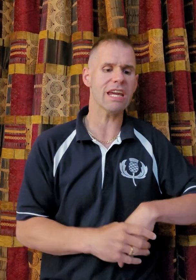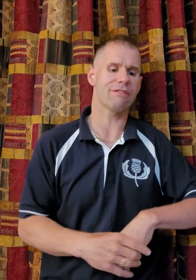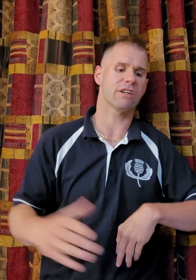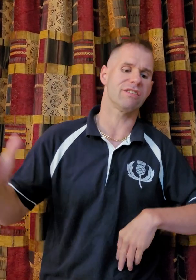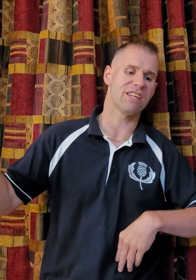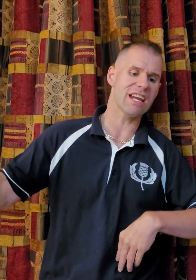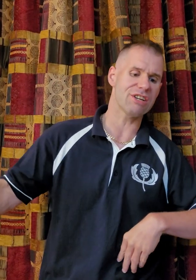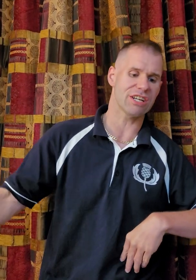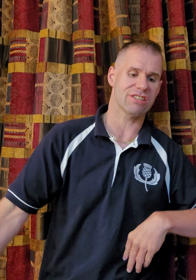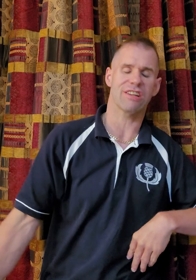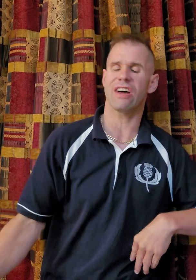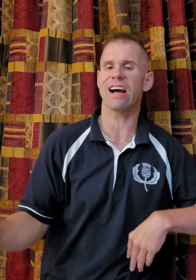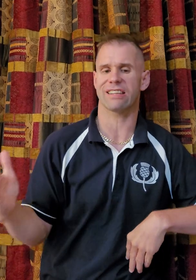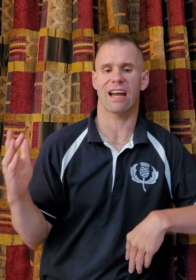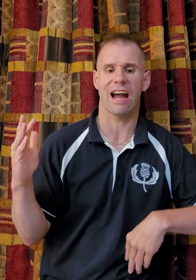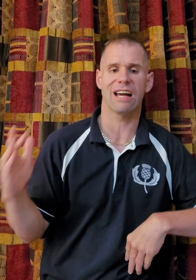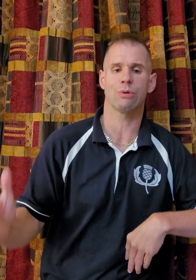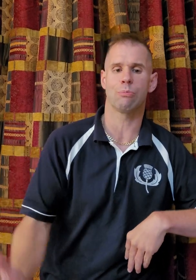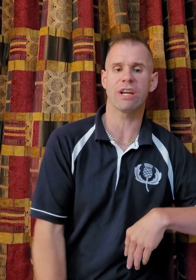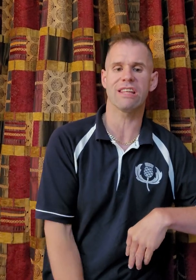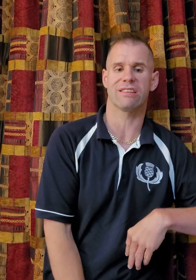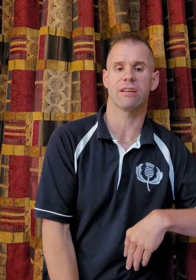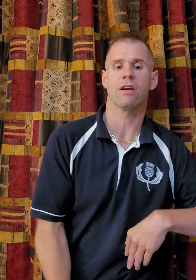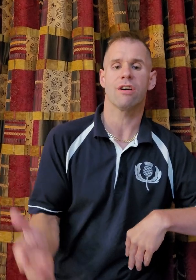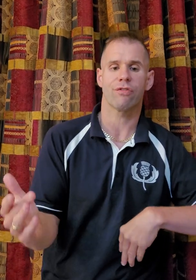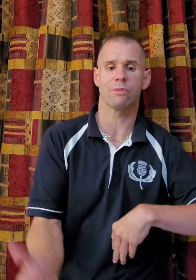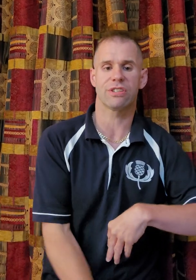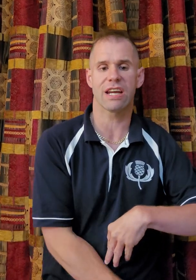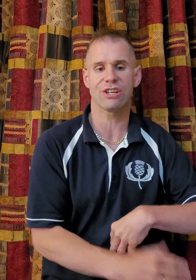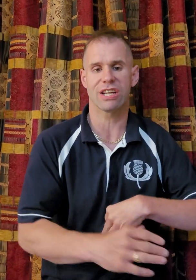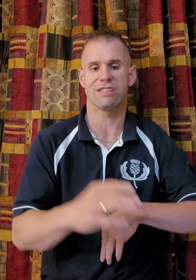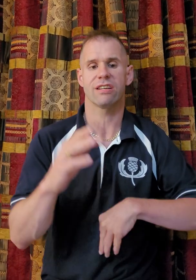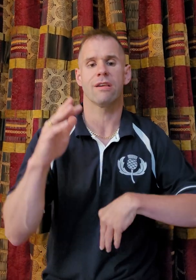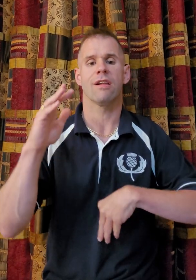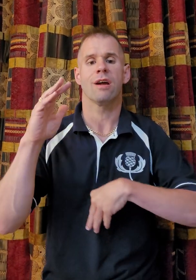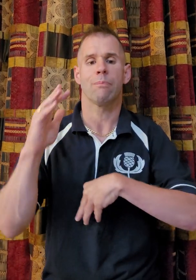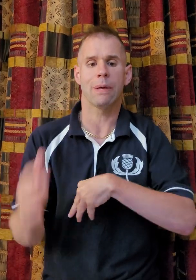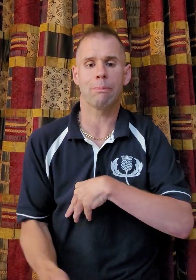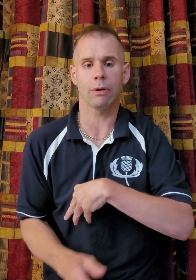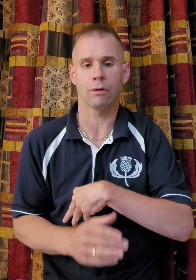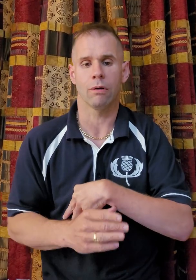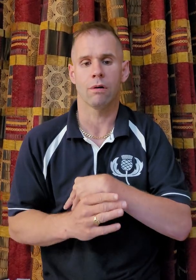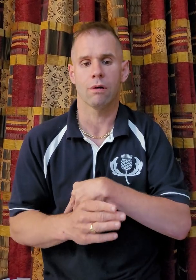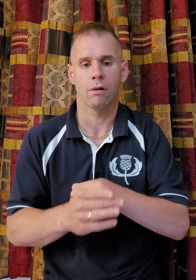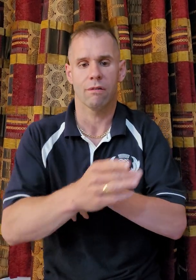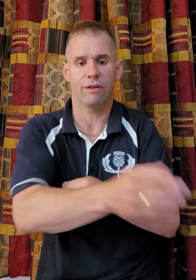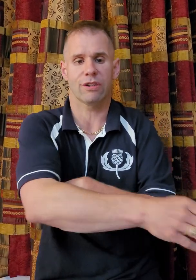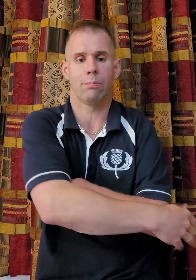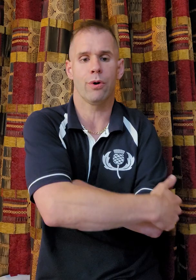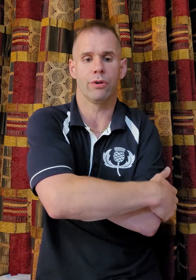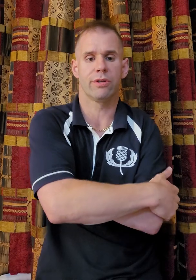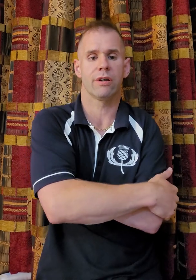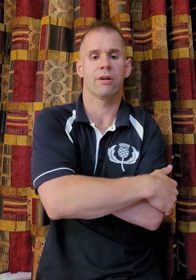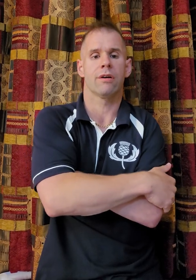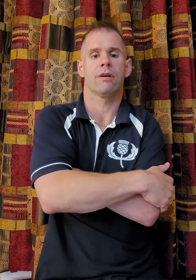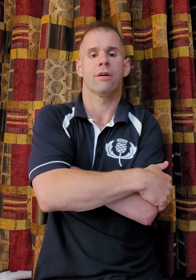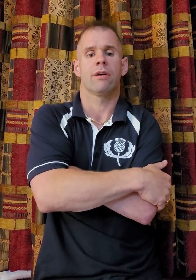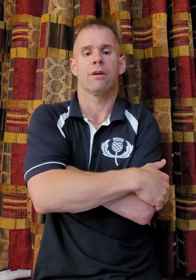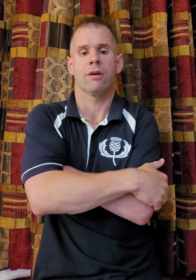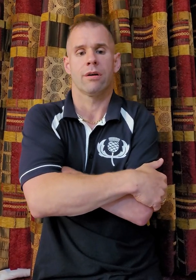believed contagious, that as we breathed from stages, people for to put